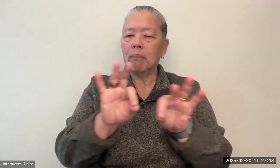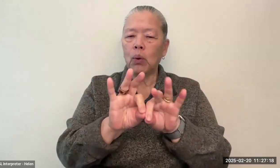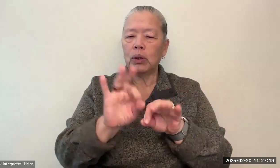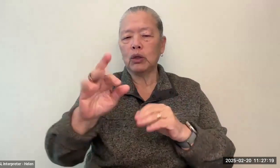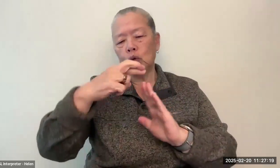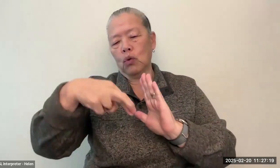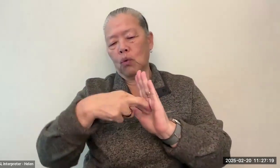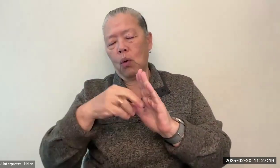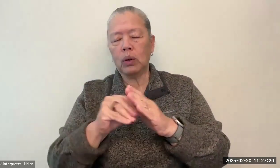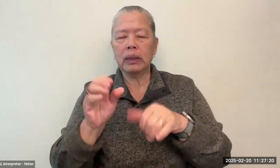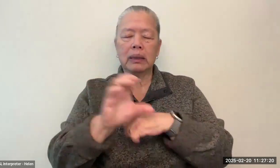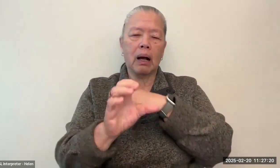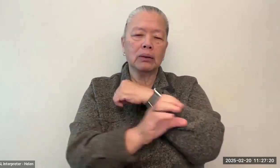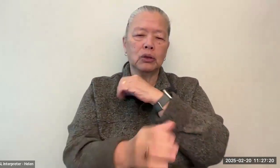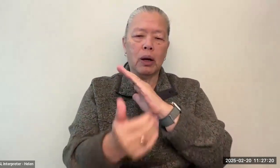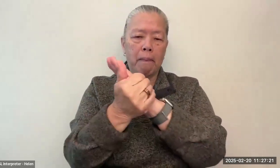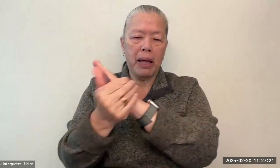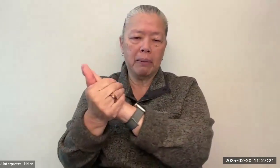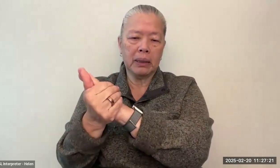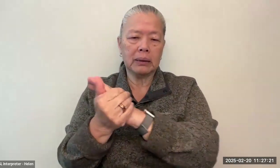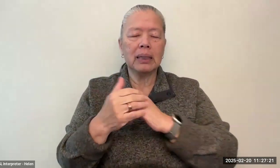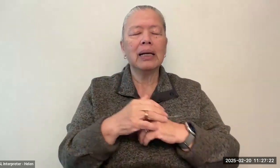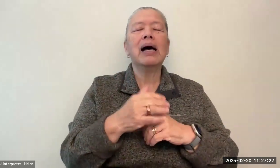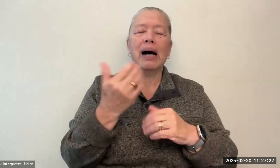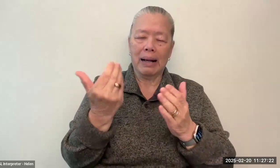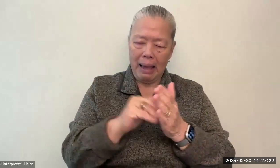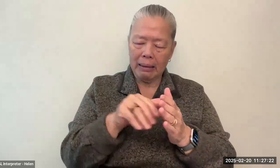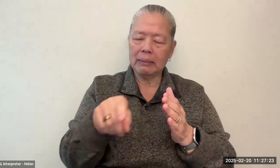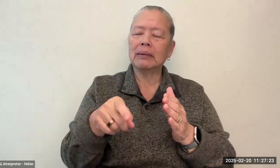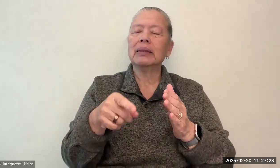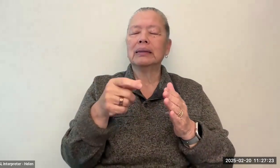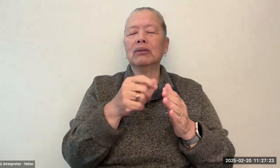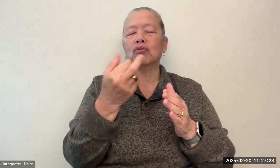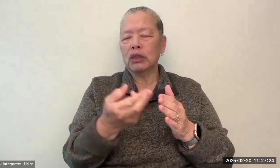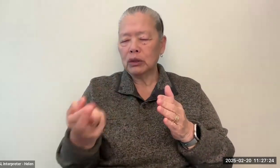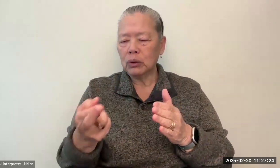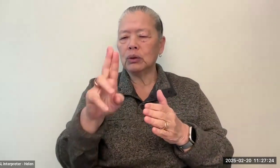in Constitutional Amendments in the Resources section of